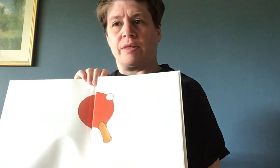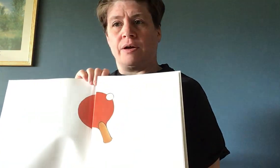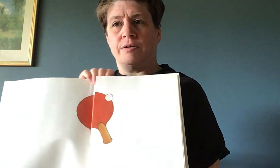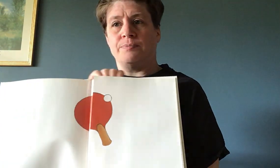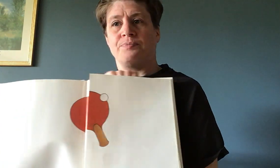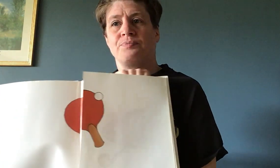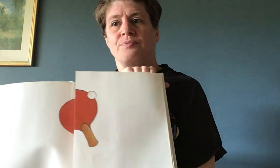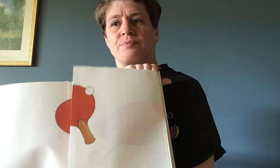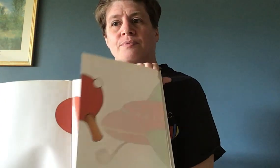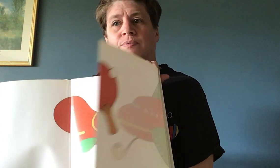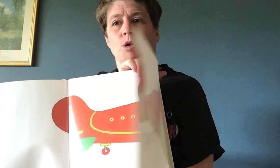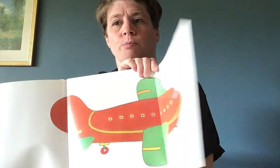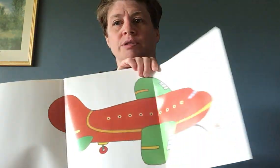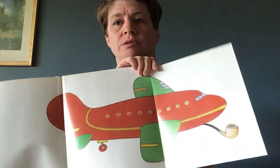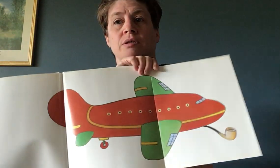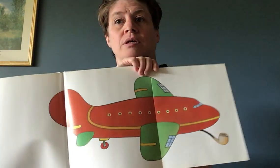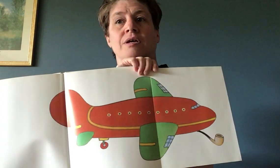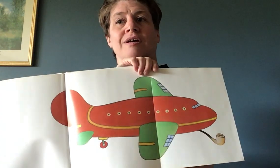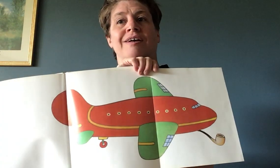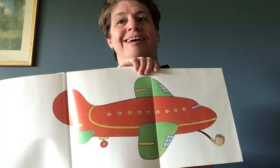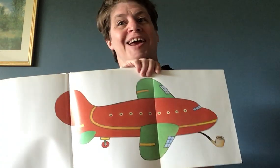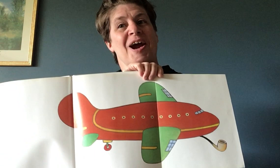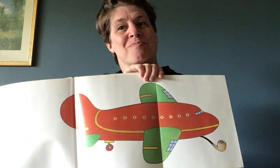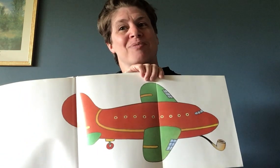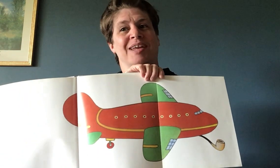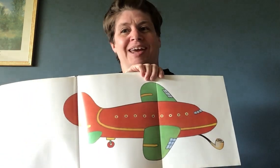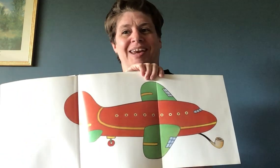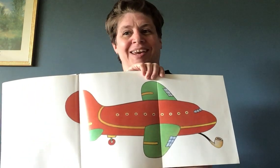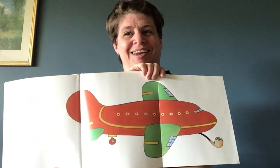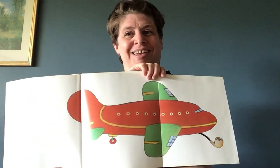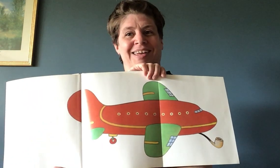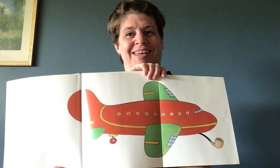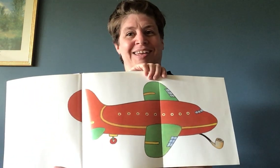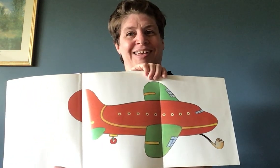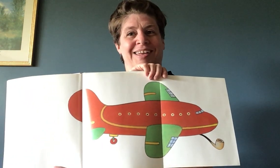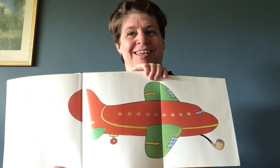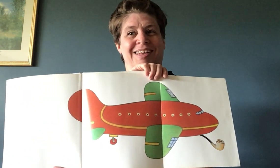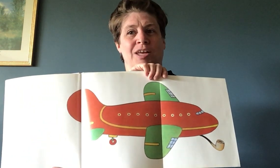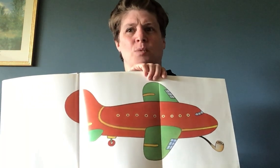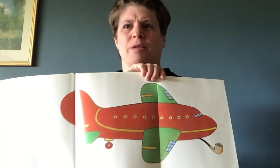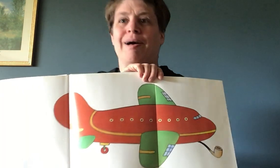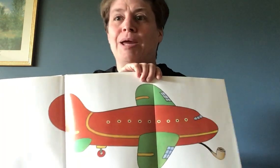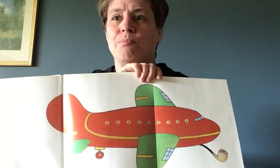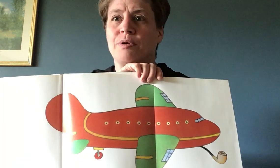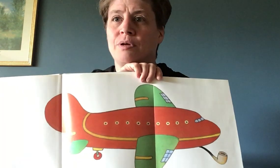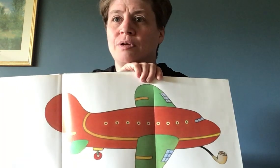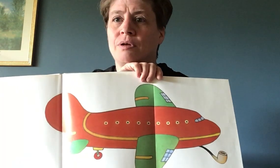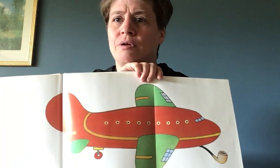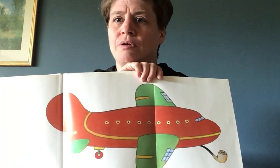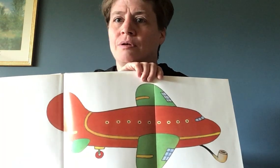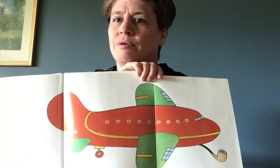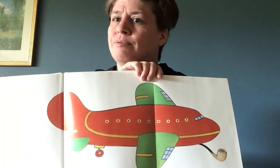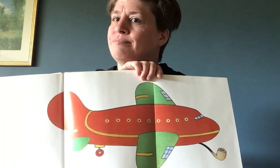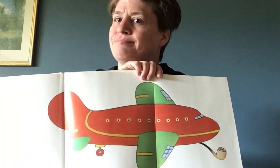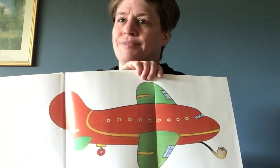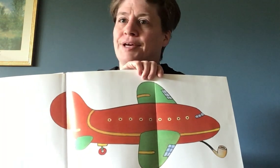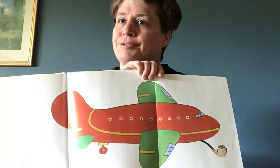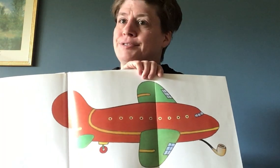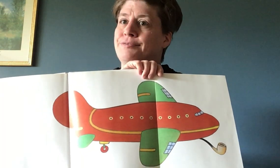There, opens, airplane with a pipe. Not good for